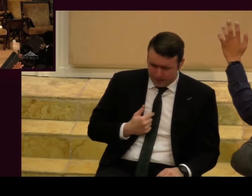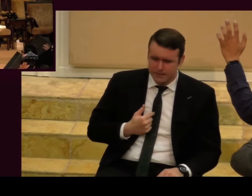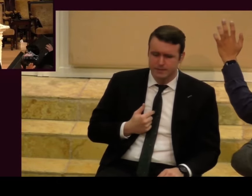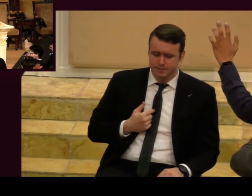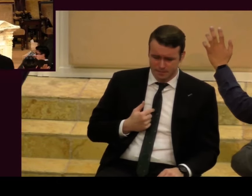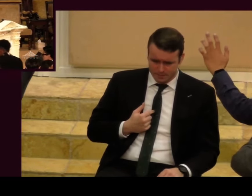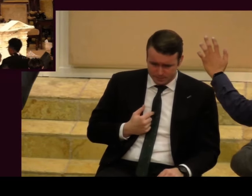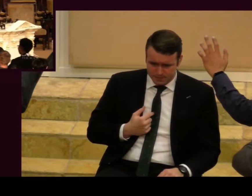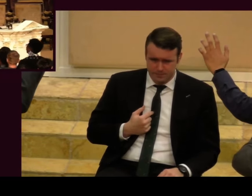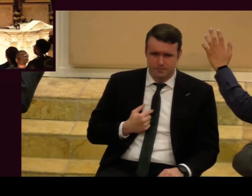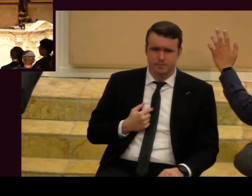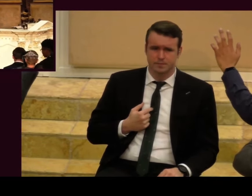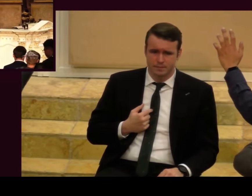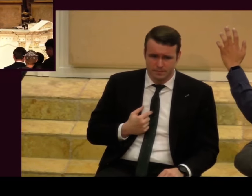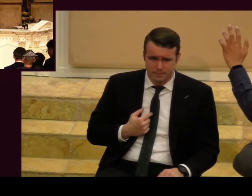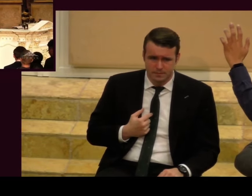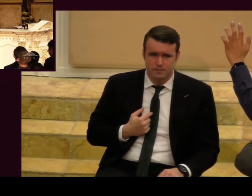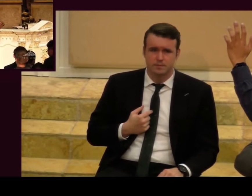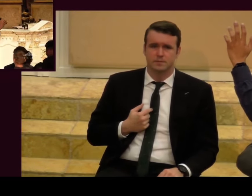me.